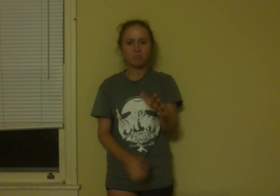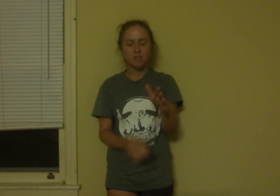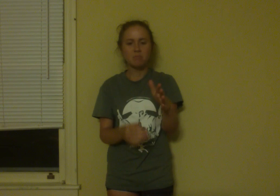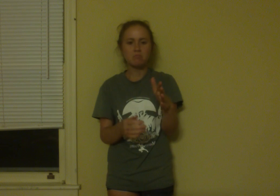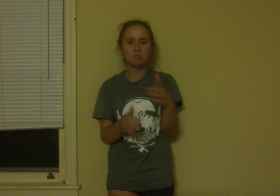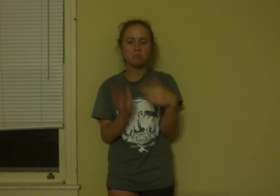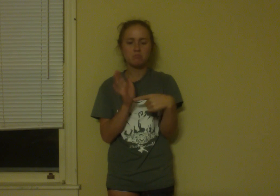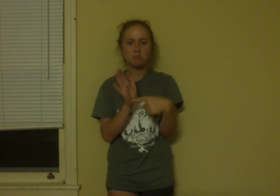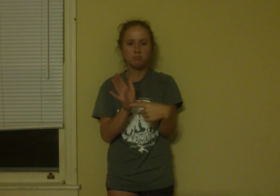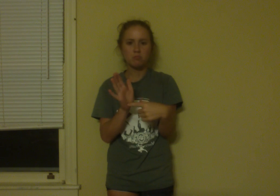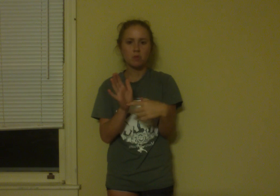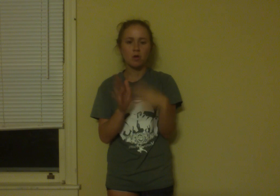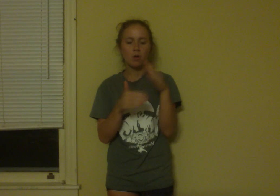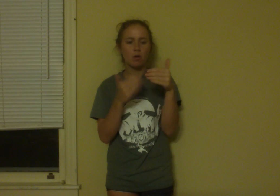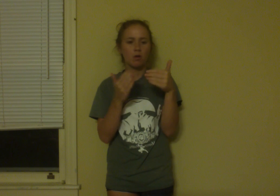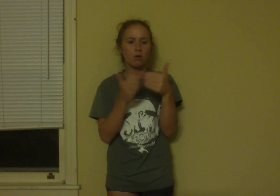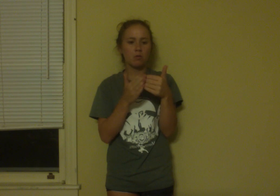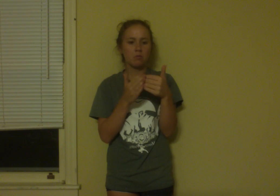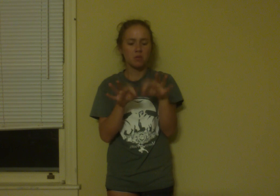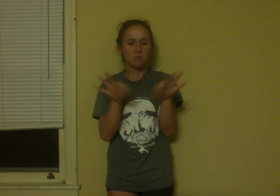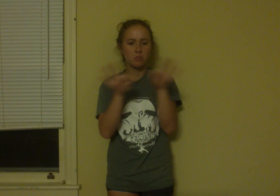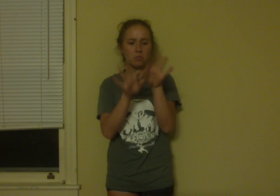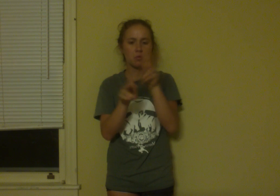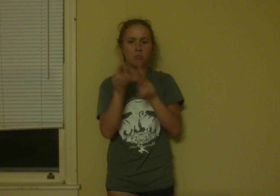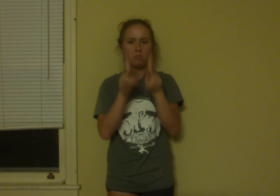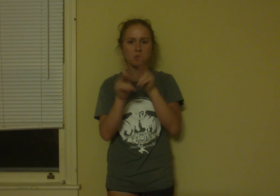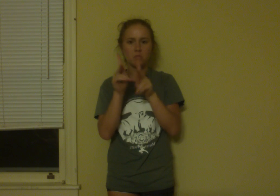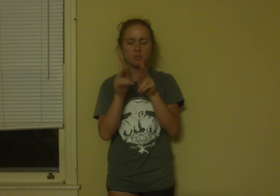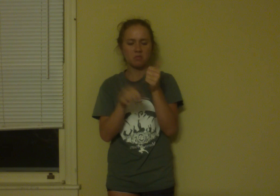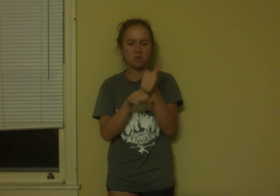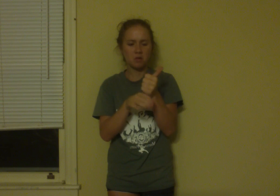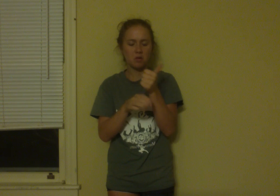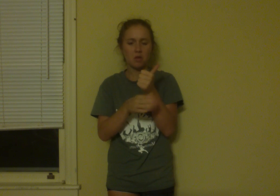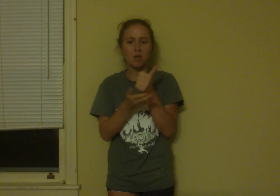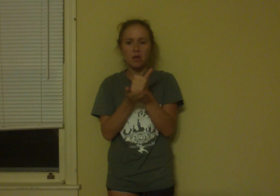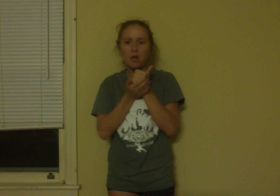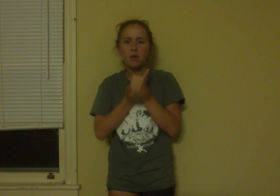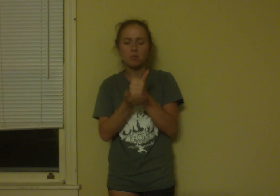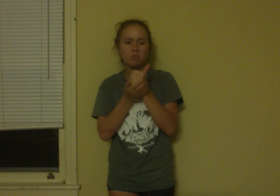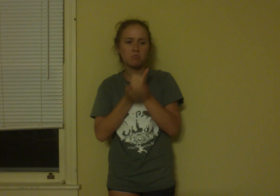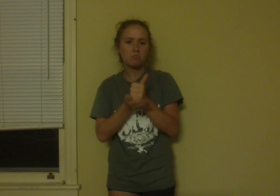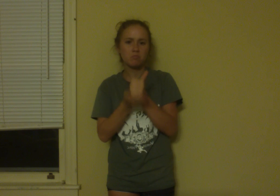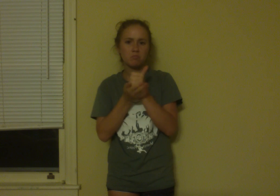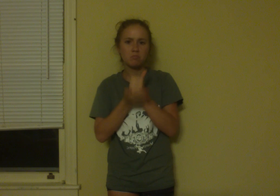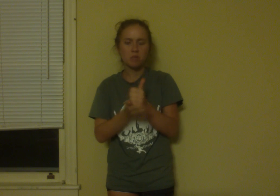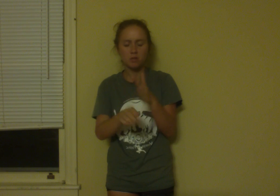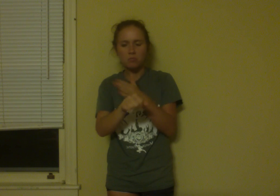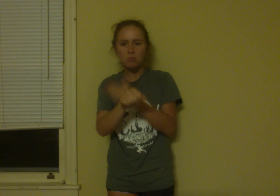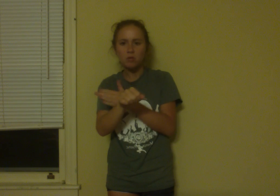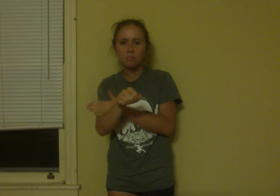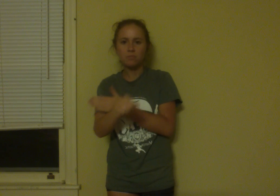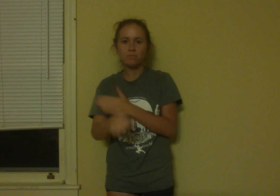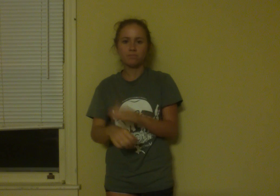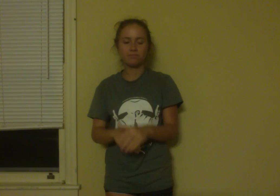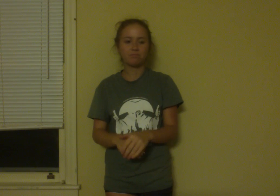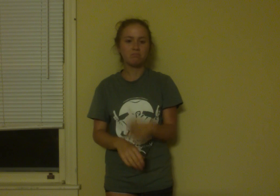And you really have, as you ledge the pinch, you have to be with your body up. Maybe I can give something to the next generation and